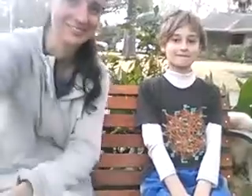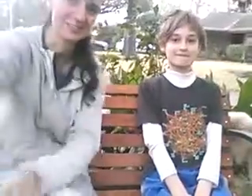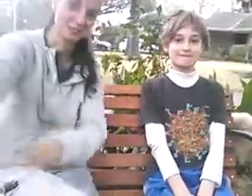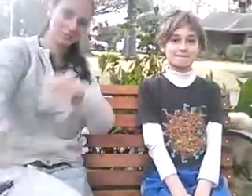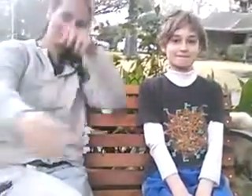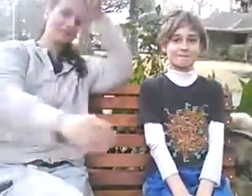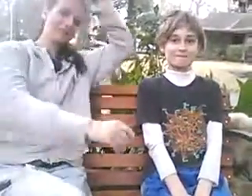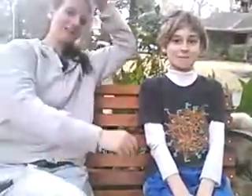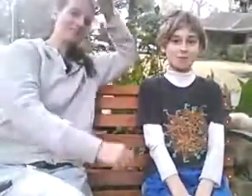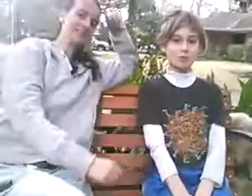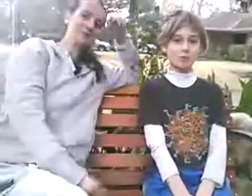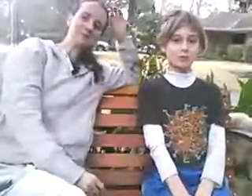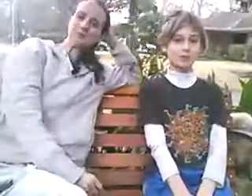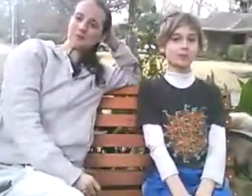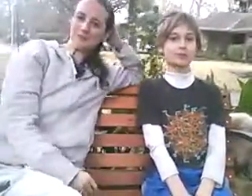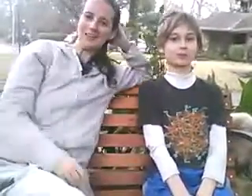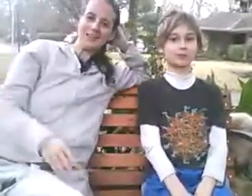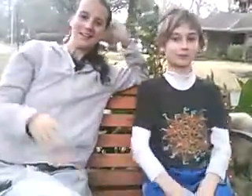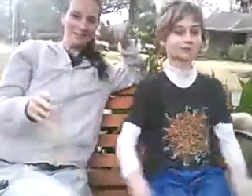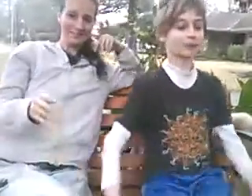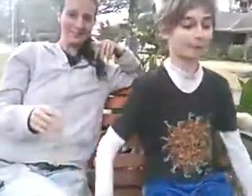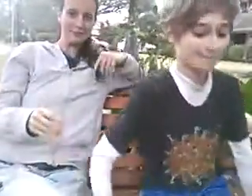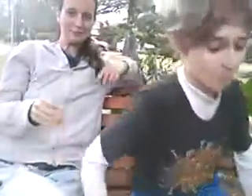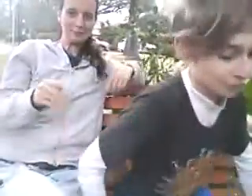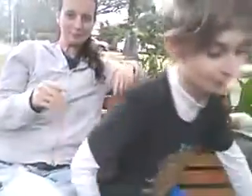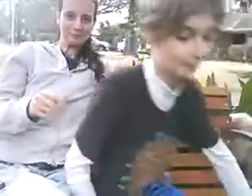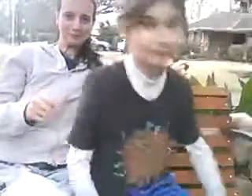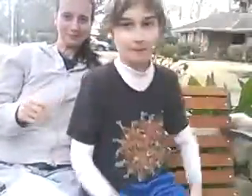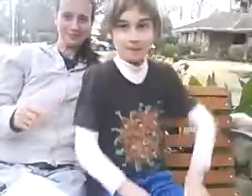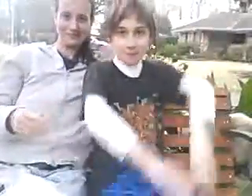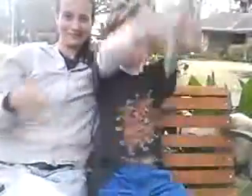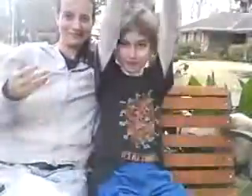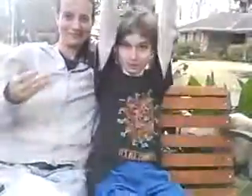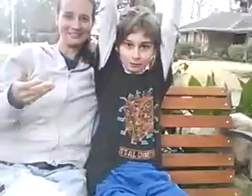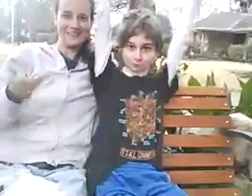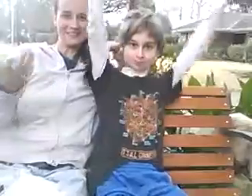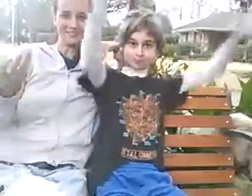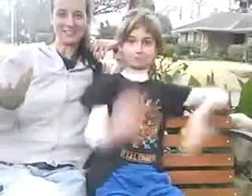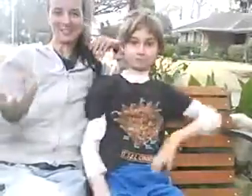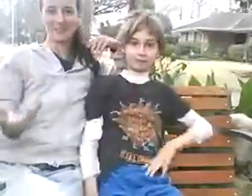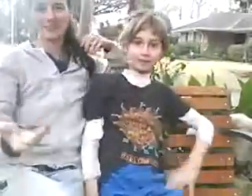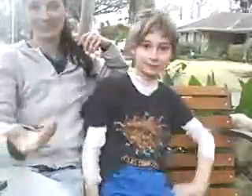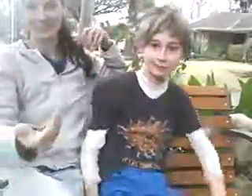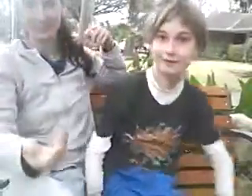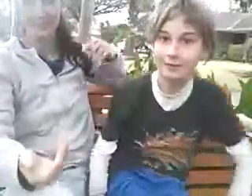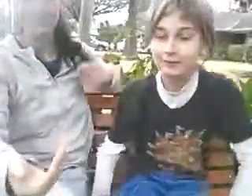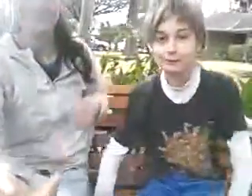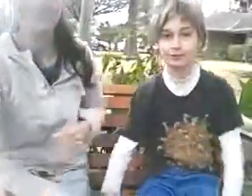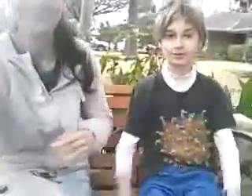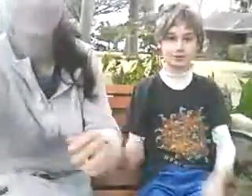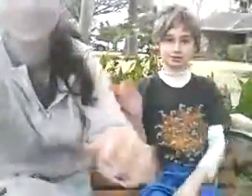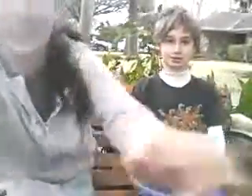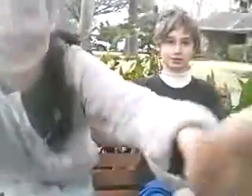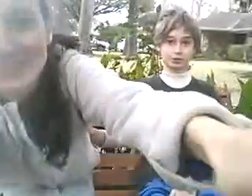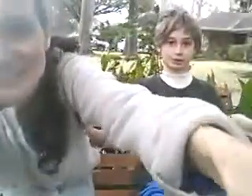So we'll try this out. So, Hello. the angle's kind of weird. I don't know why. Just scoot over.